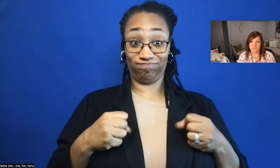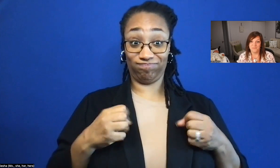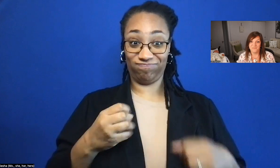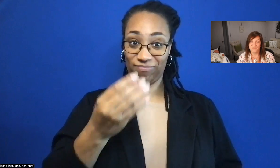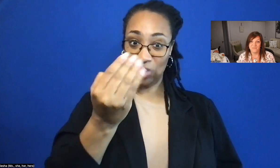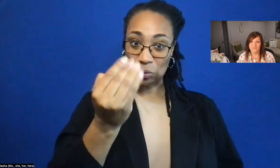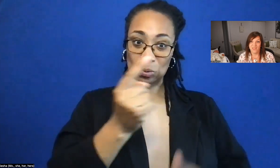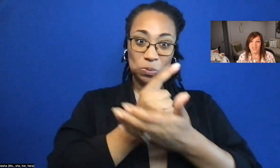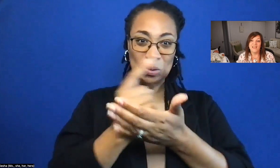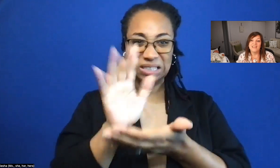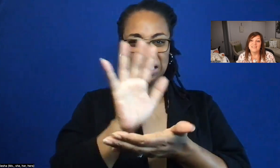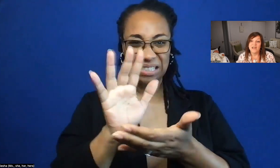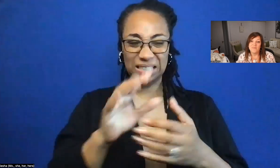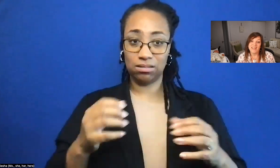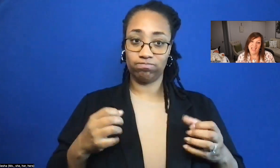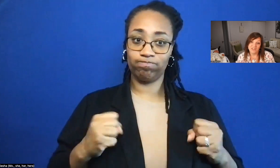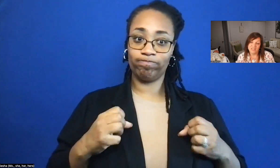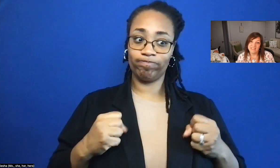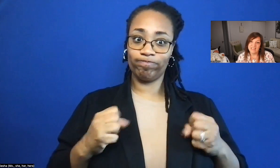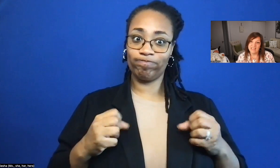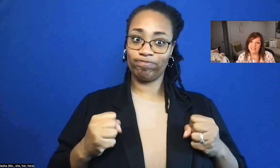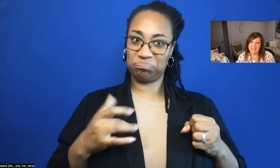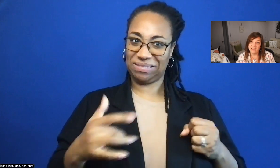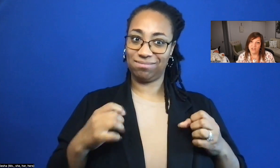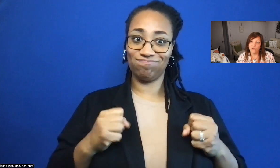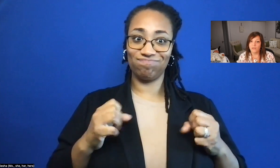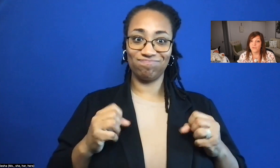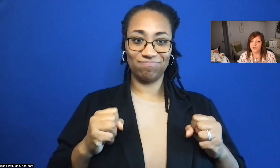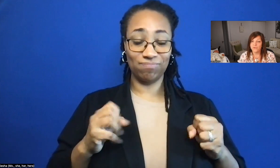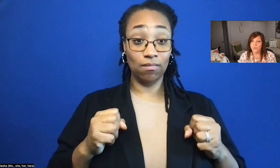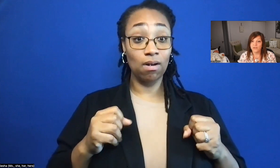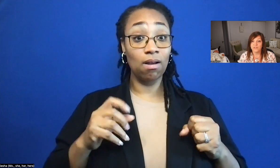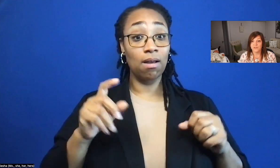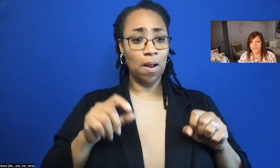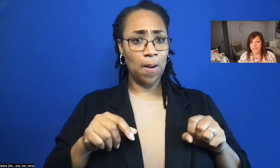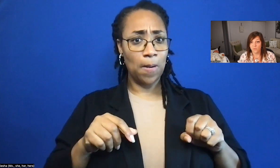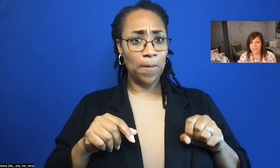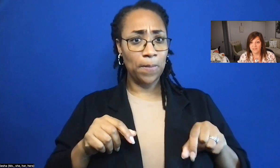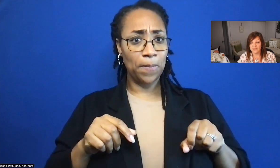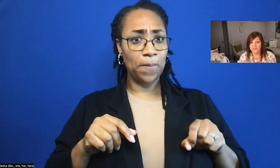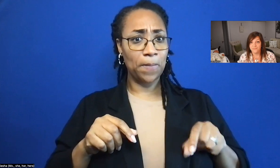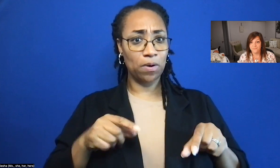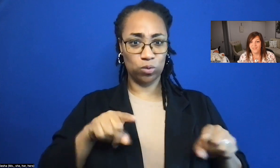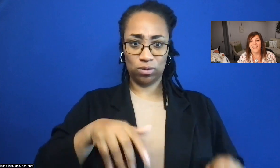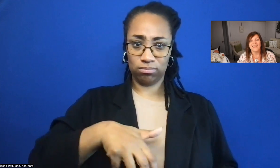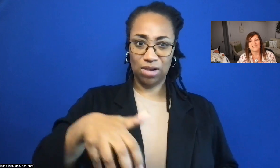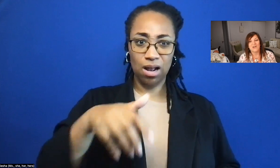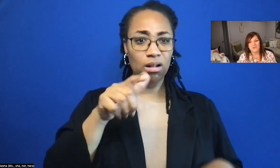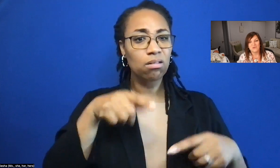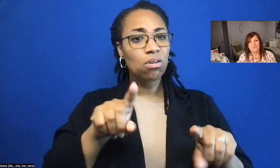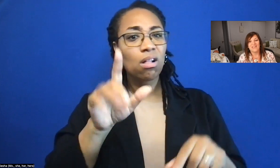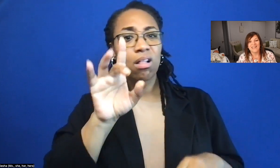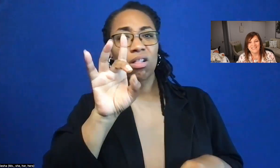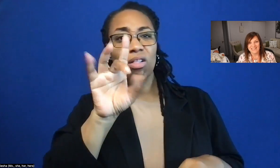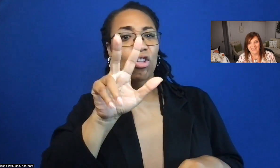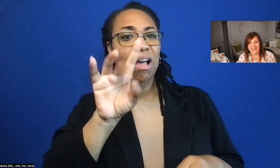born. Some may naturally see it leak around 34 to 38 weeks. It is also